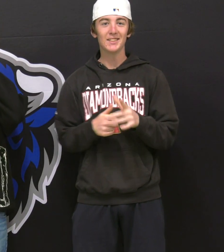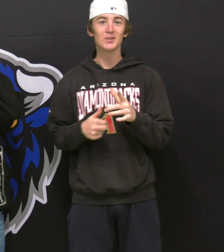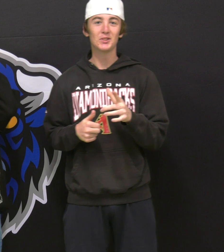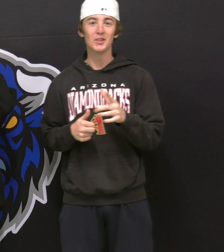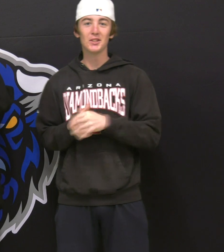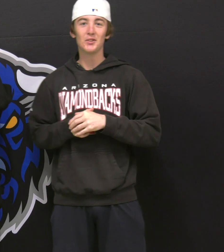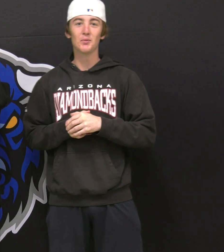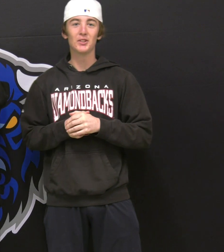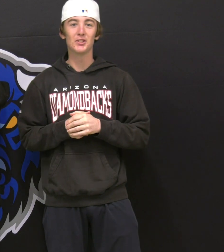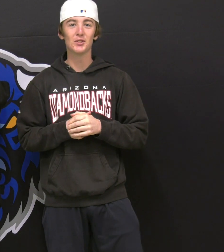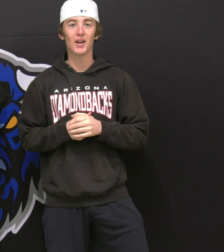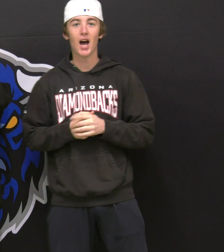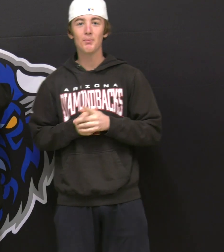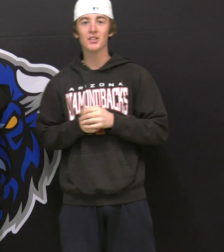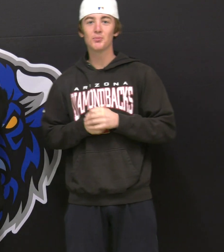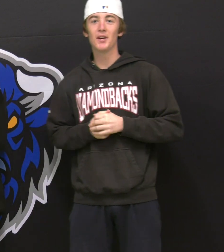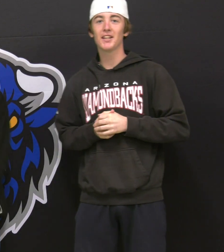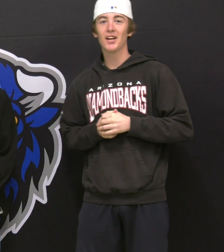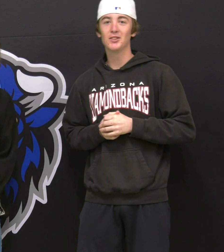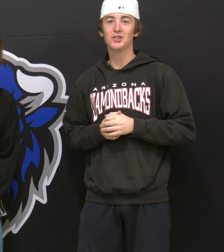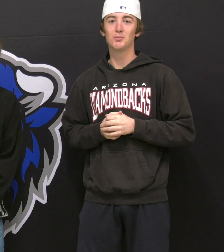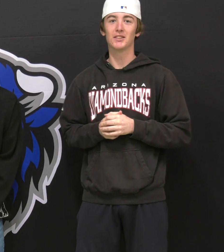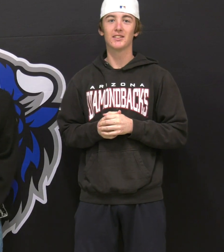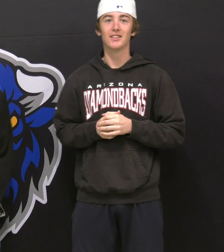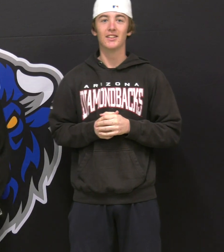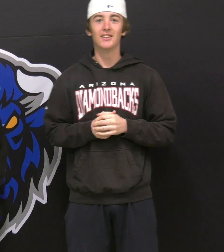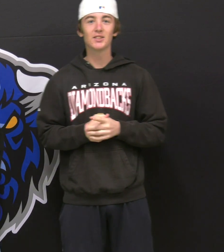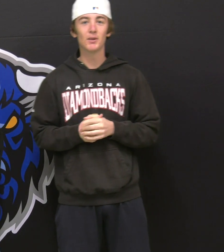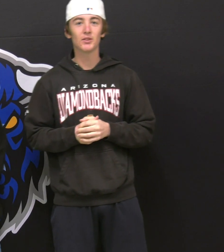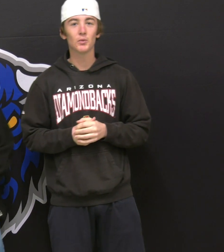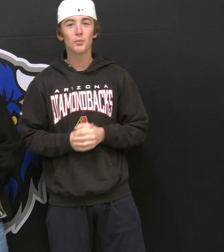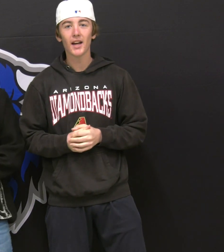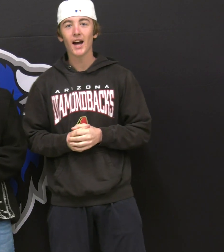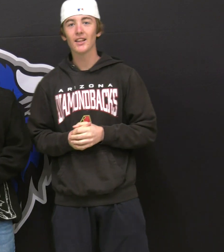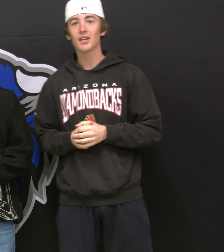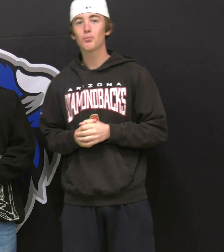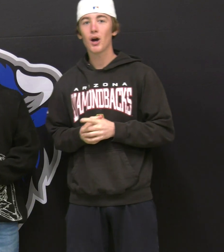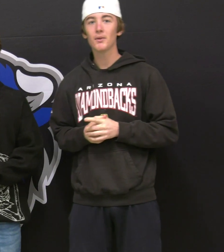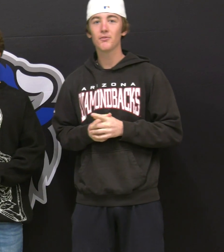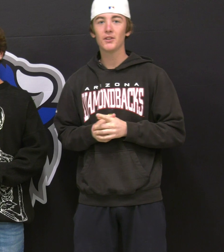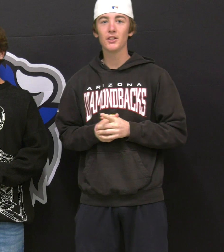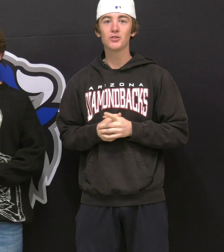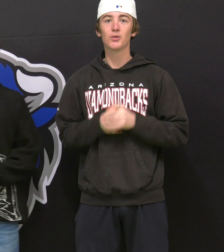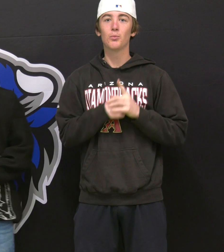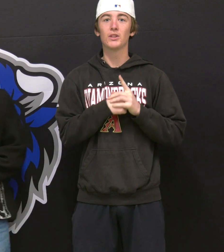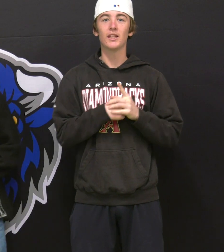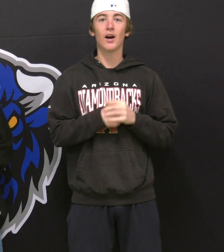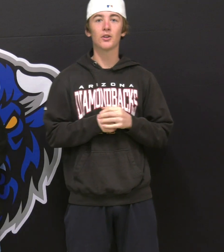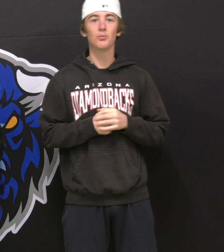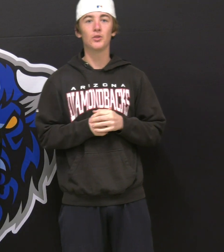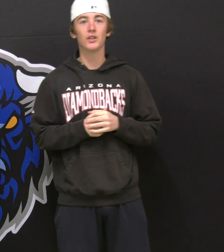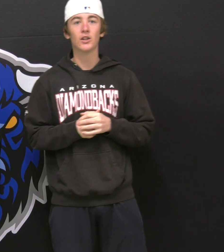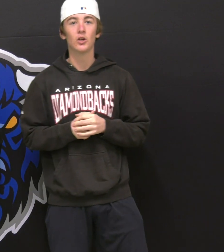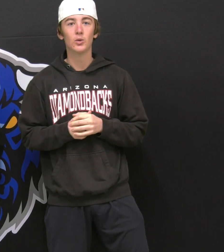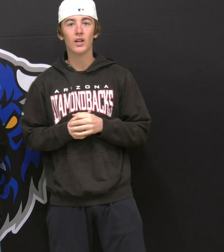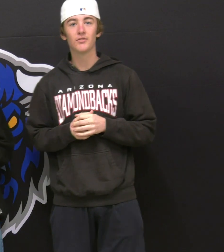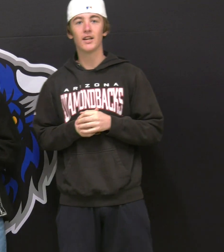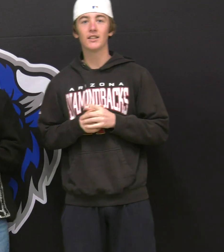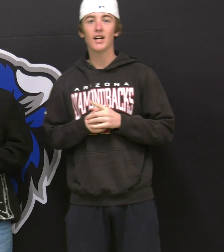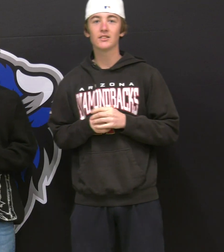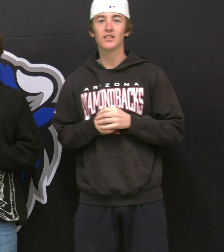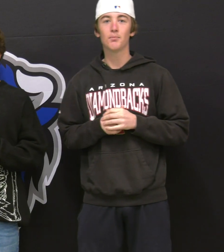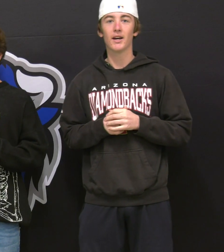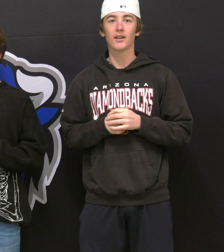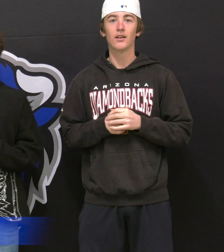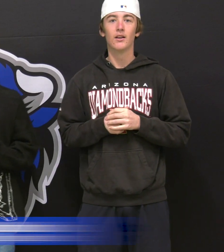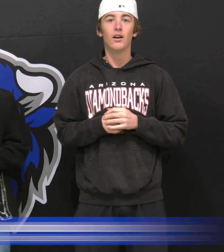Latino Student Union wishes you a happy Hispanic Heritage Month. This month, will be highlighting prominent figures from within our community who left